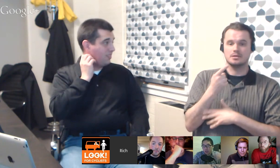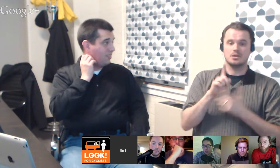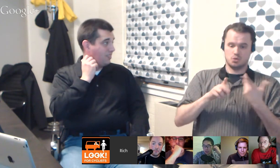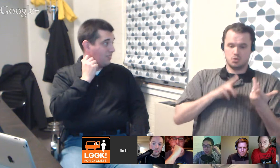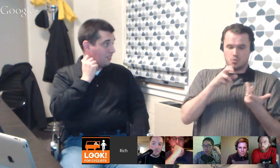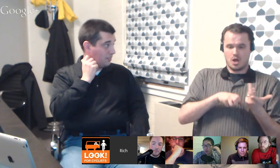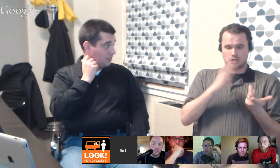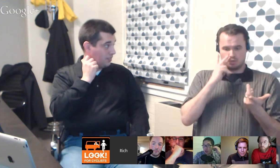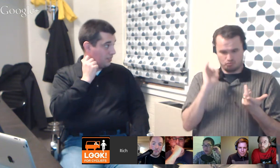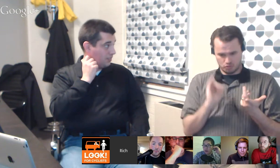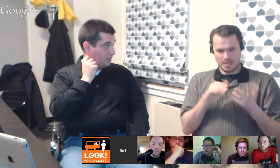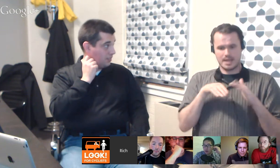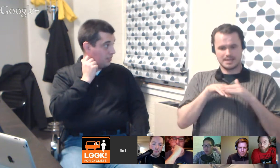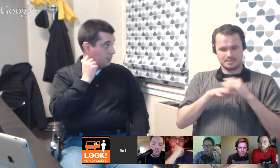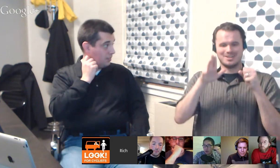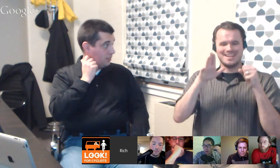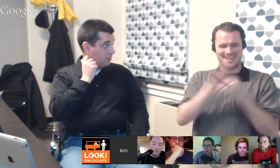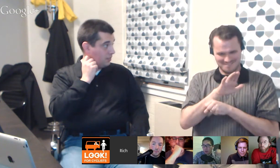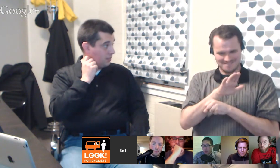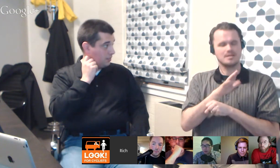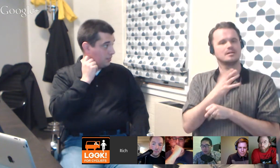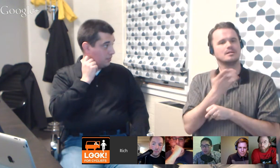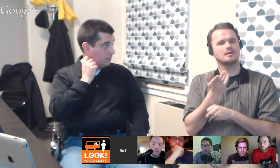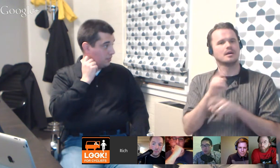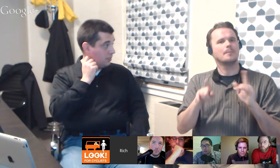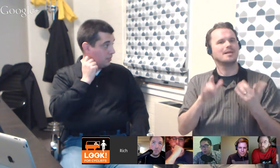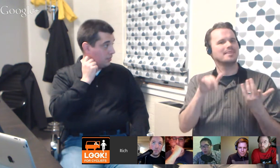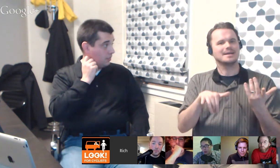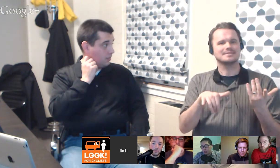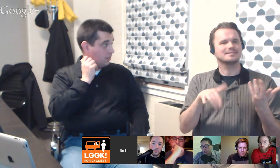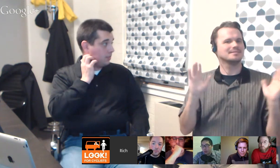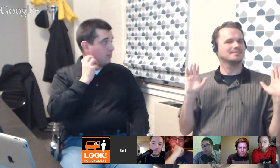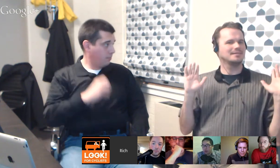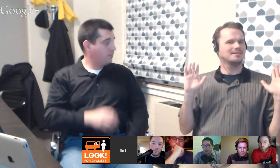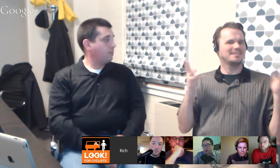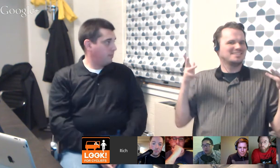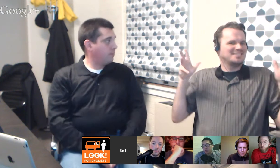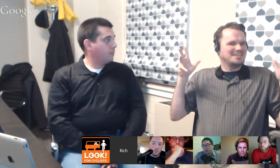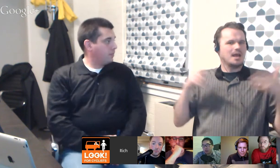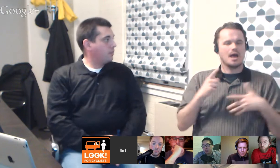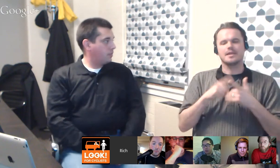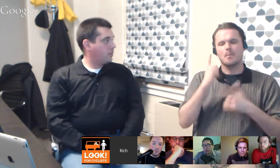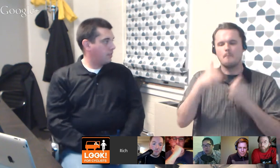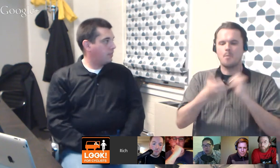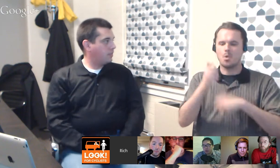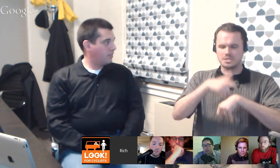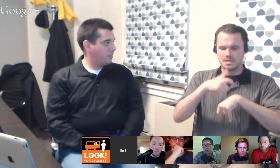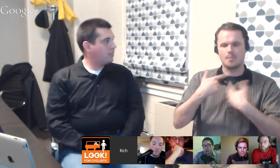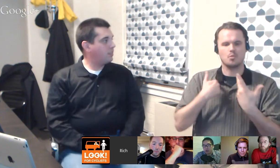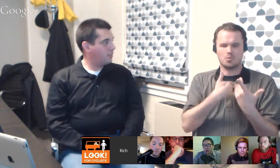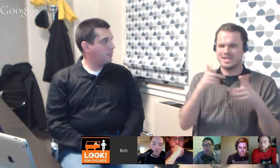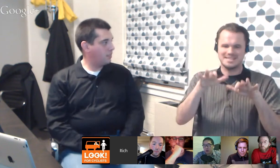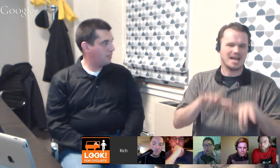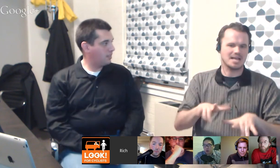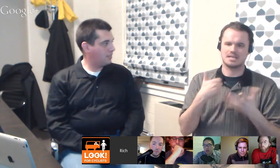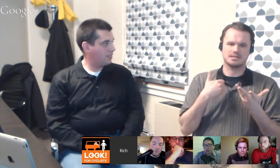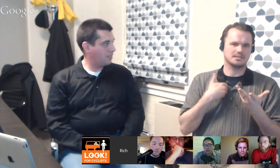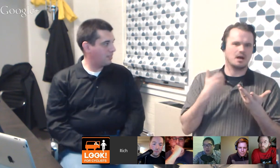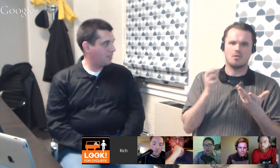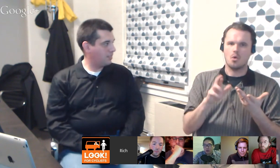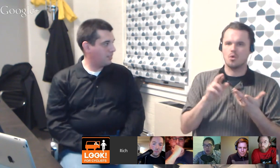is accessible enough. But that's pretty much it. But most of the time, we just, you know, test it ourselves